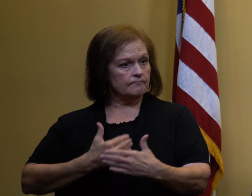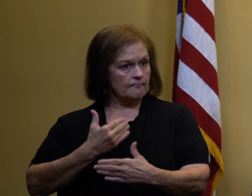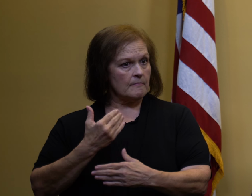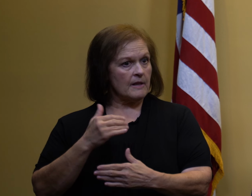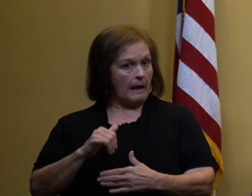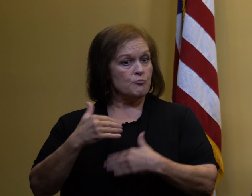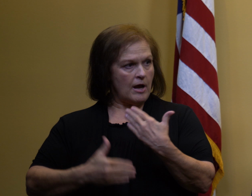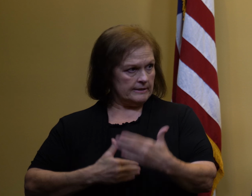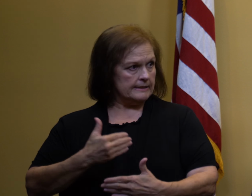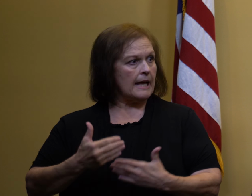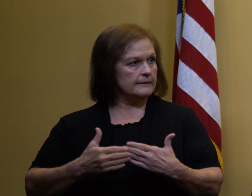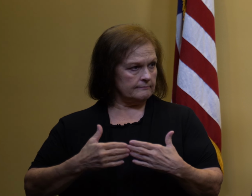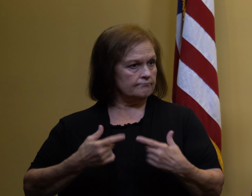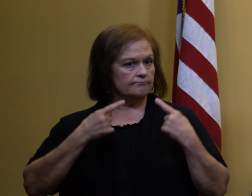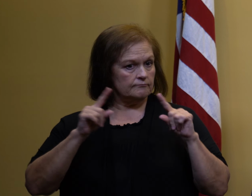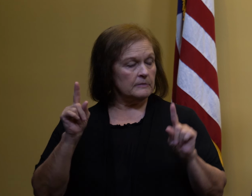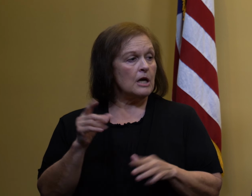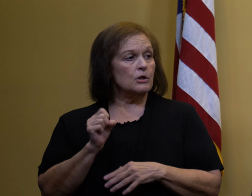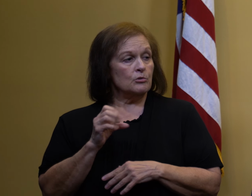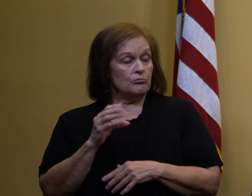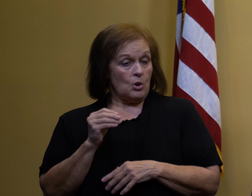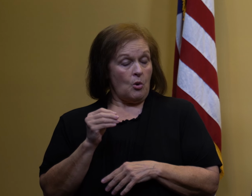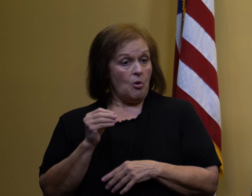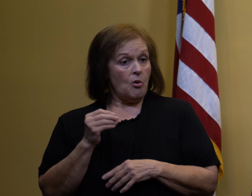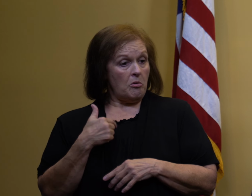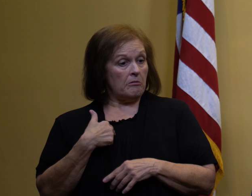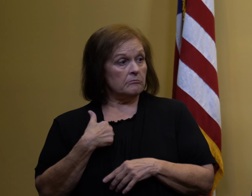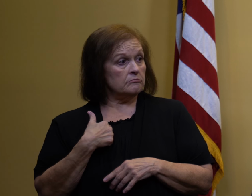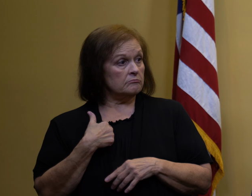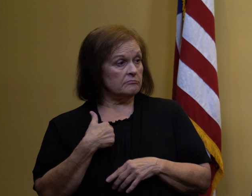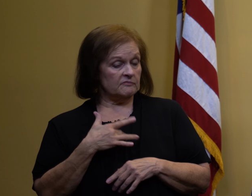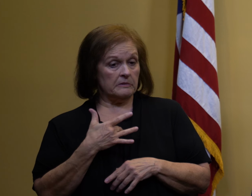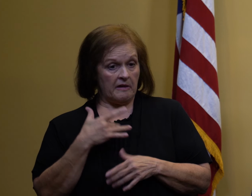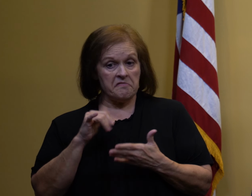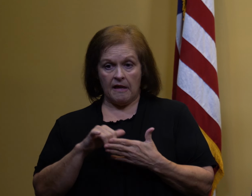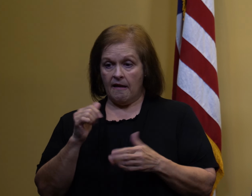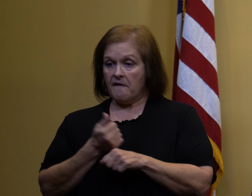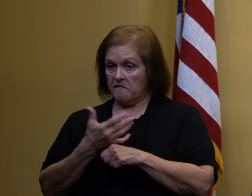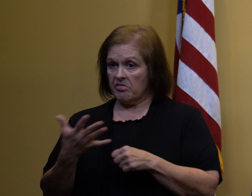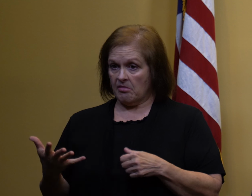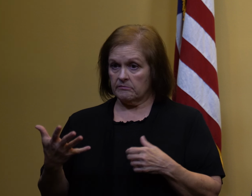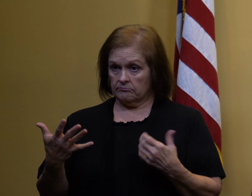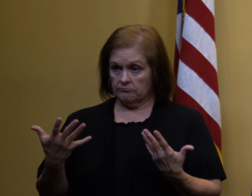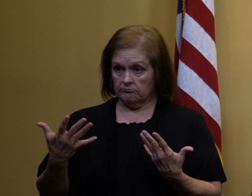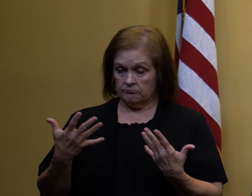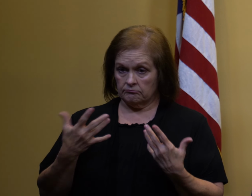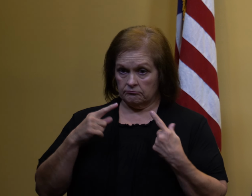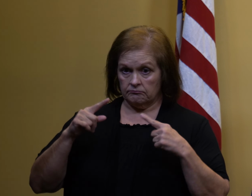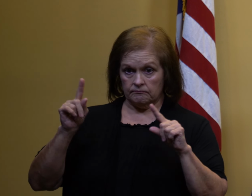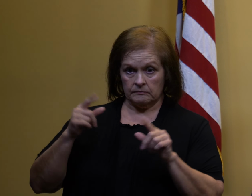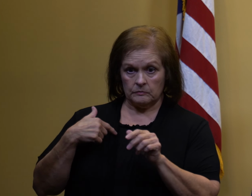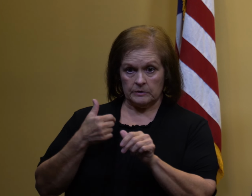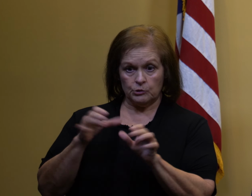that process has been moving forward. So I have every reason, right, to believe that things are going accordingly to what we have